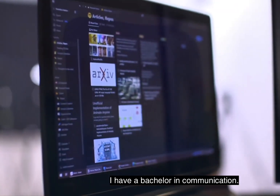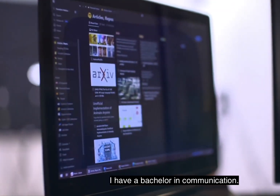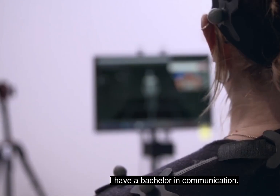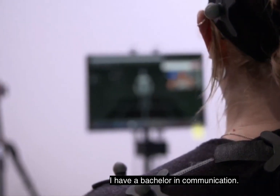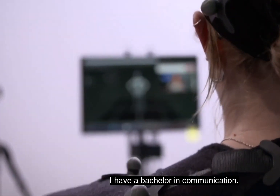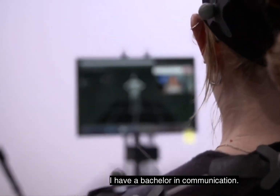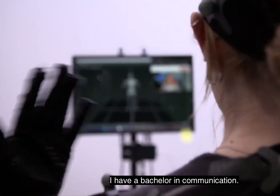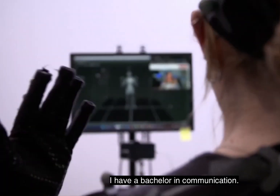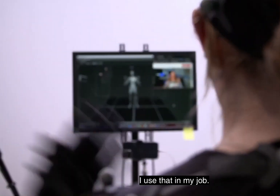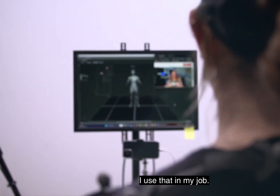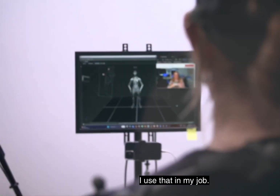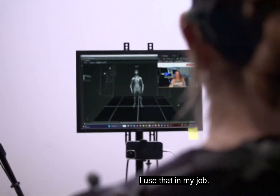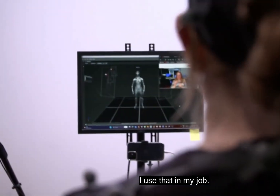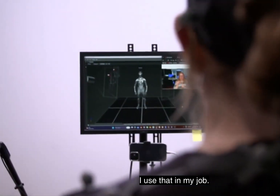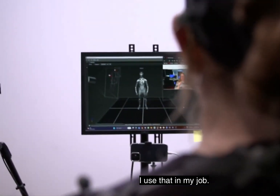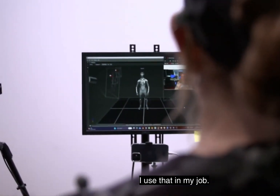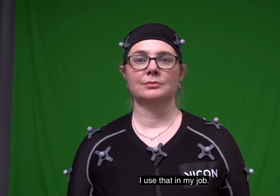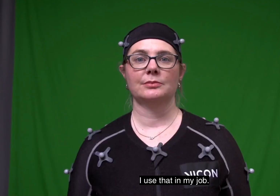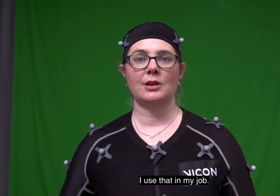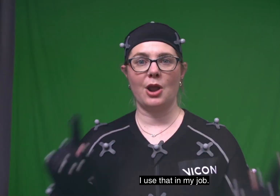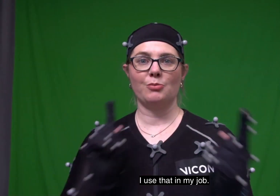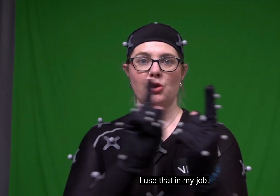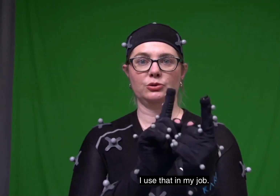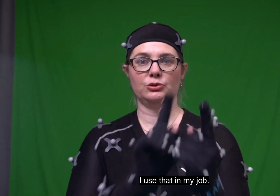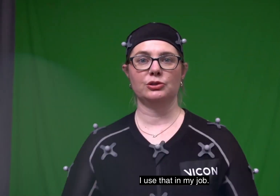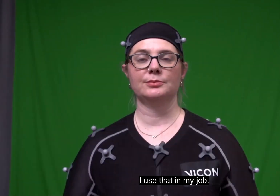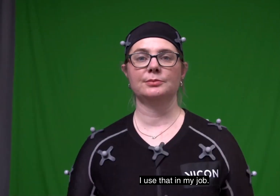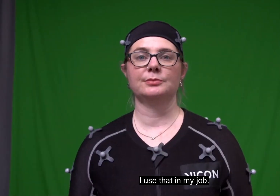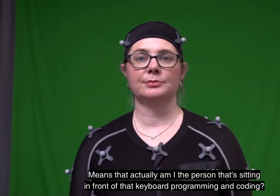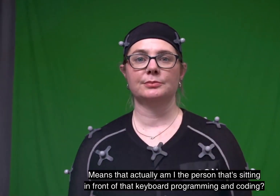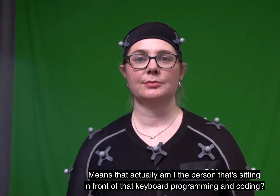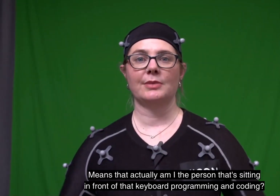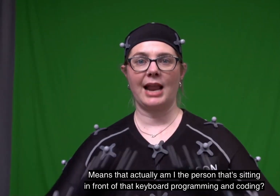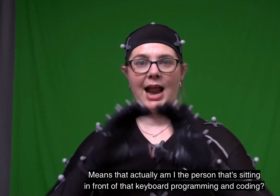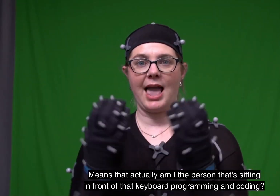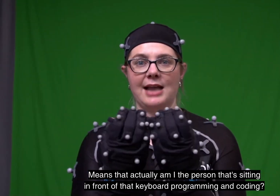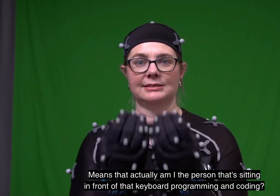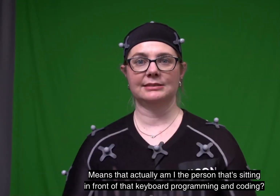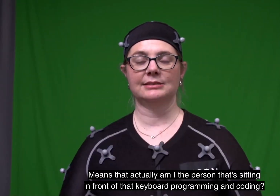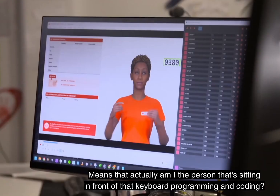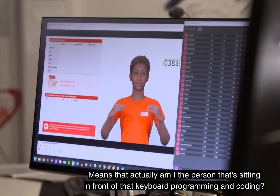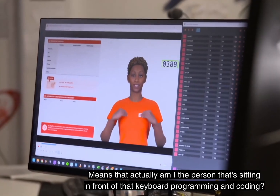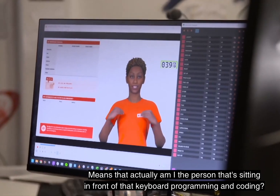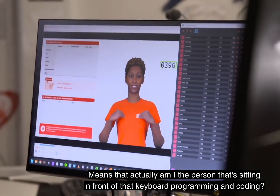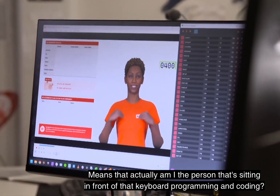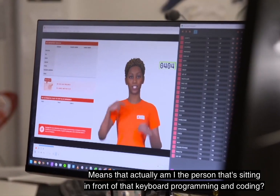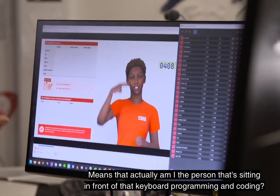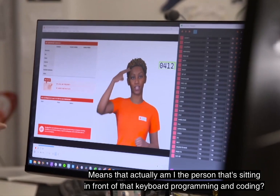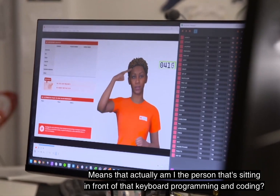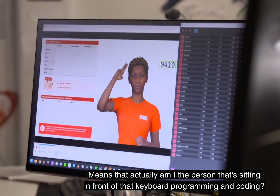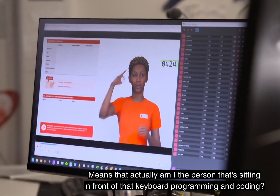in Communication. I use that in my job. Means that actually am I the person that's sitting in front of that keyboard programming and